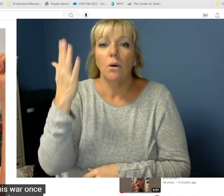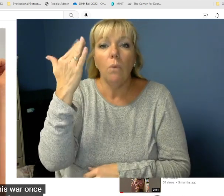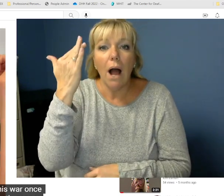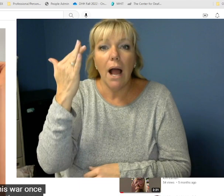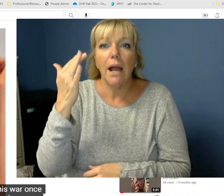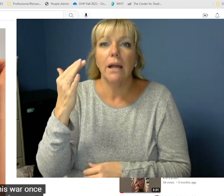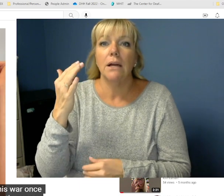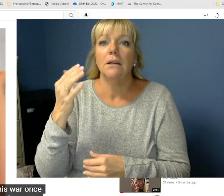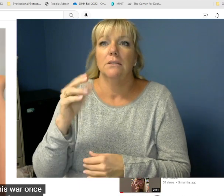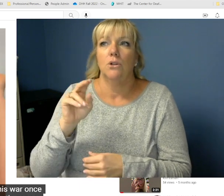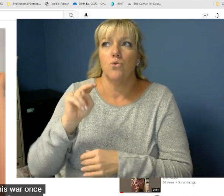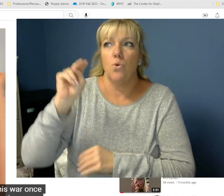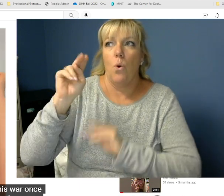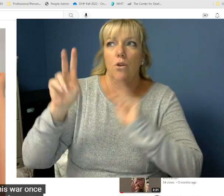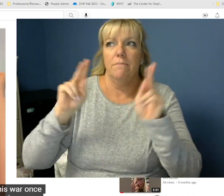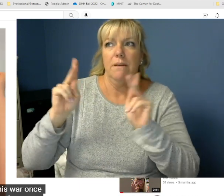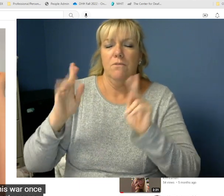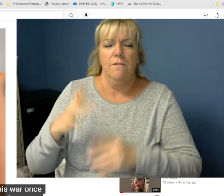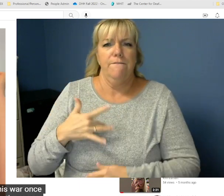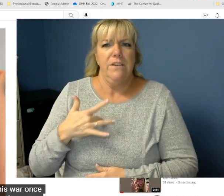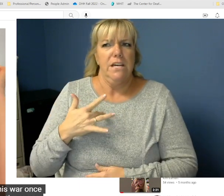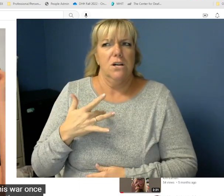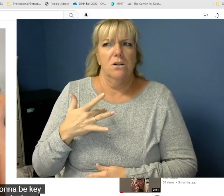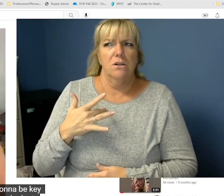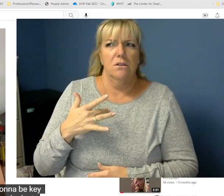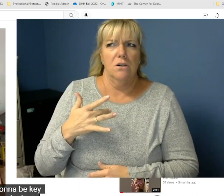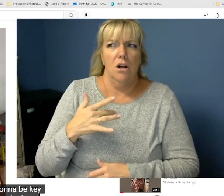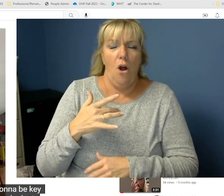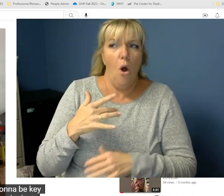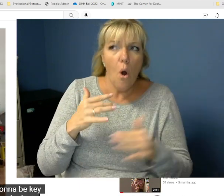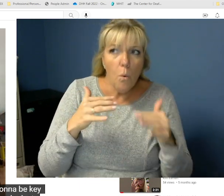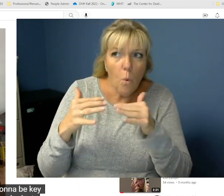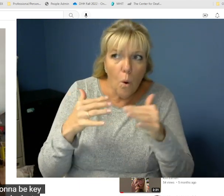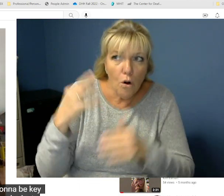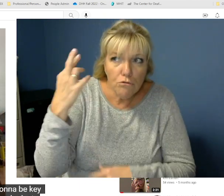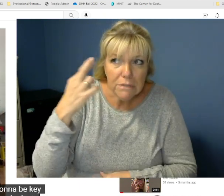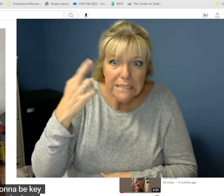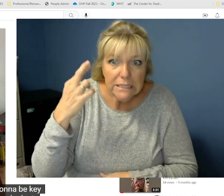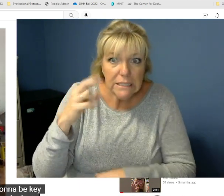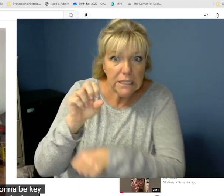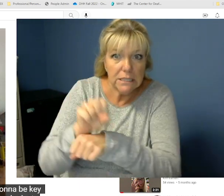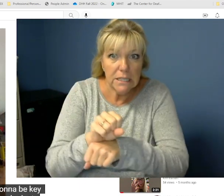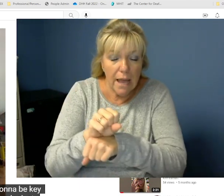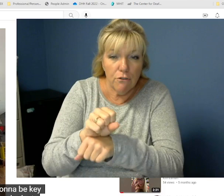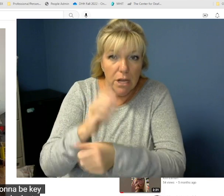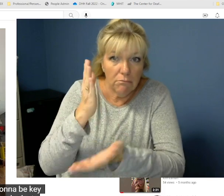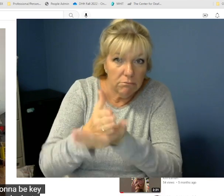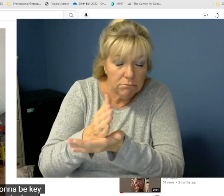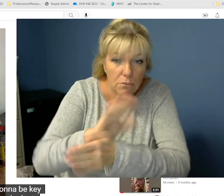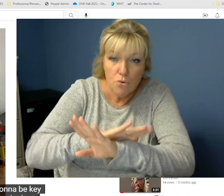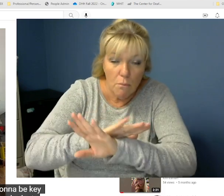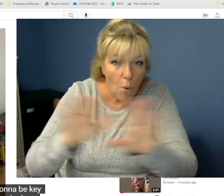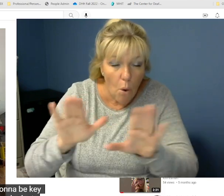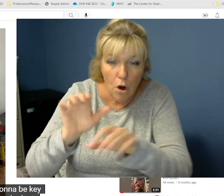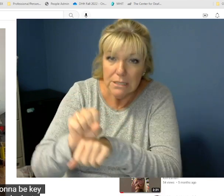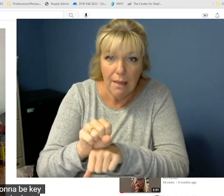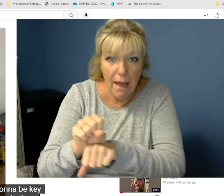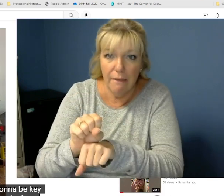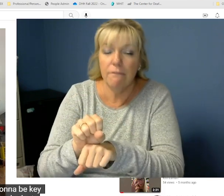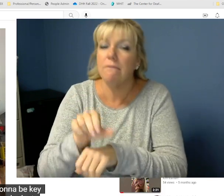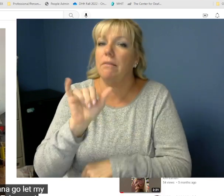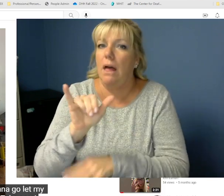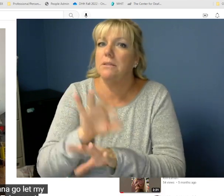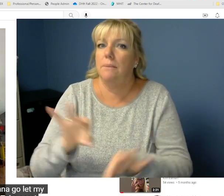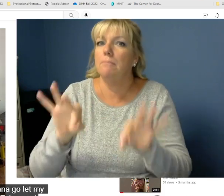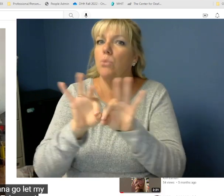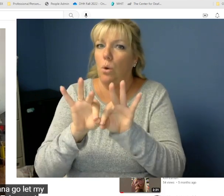war once it becomes a war to end slavery. So those New York draft riots are going to be key to head us into the next lecture that we